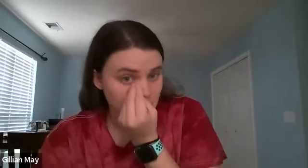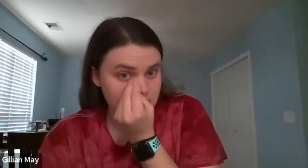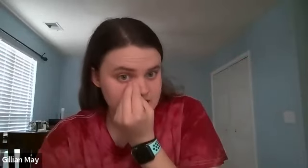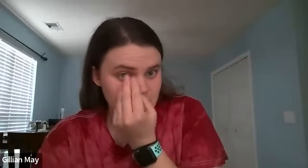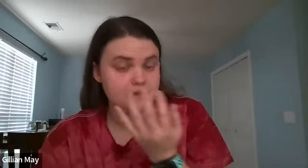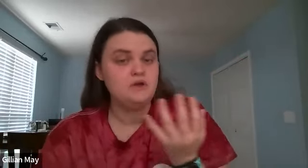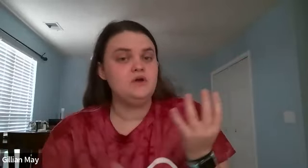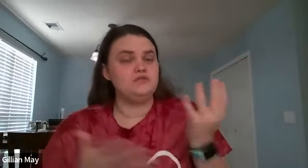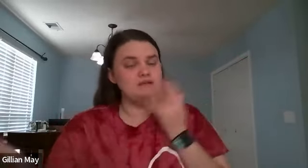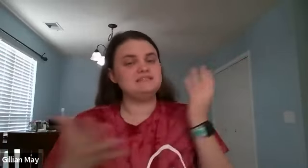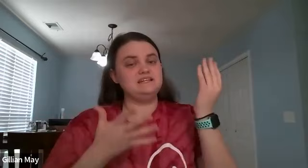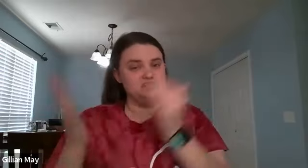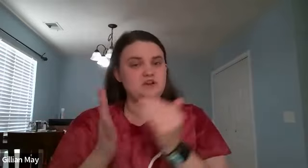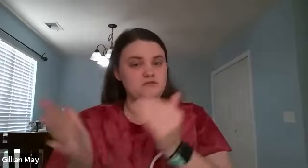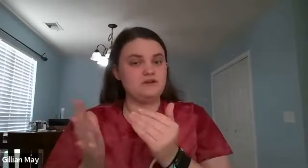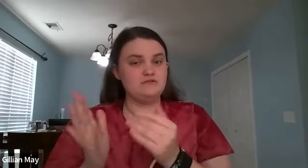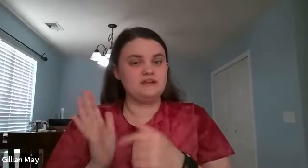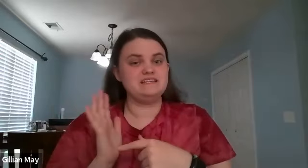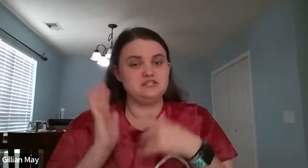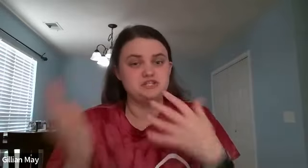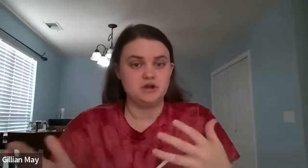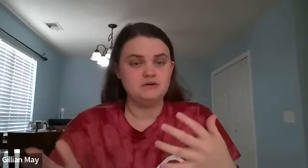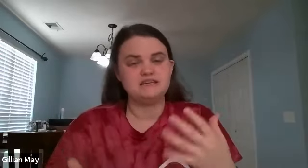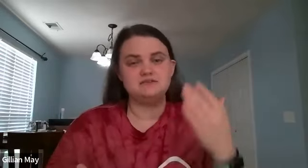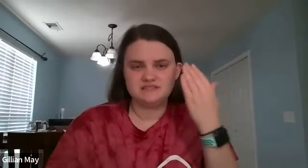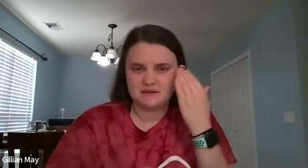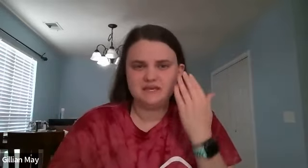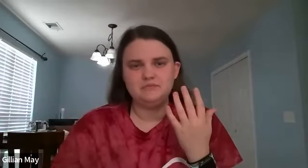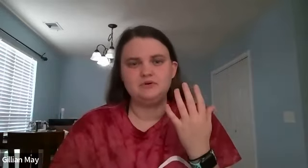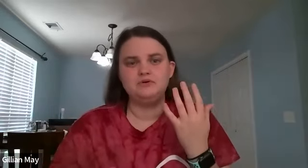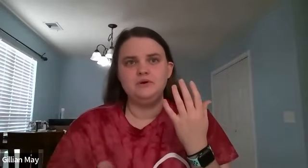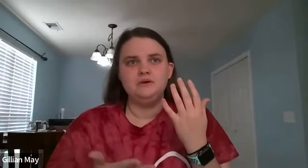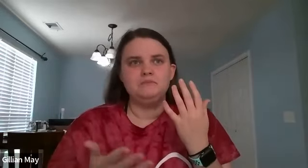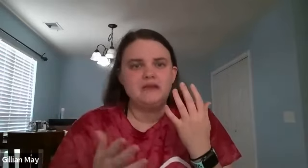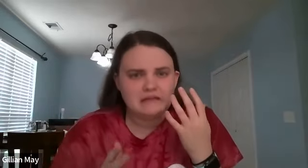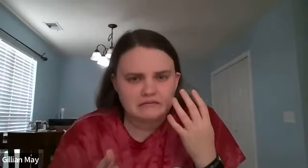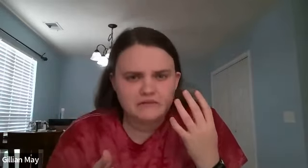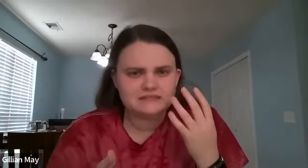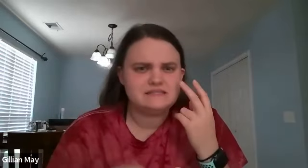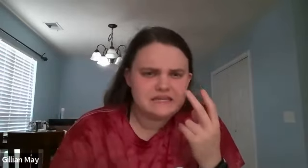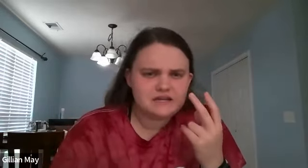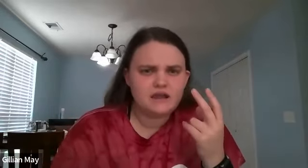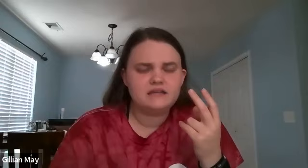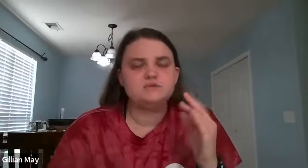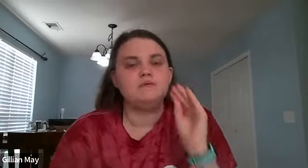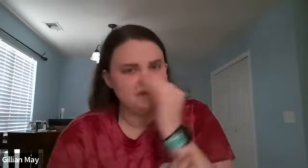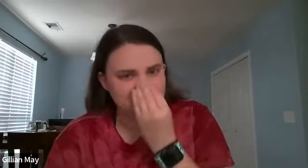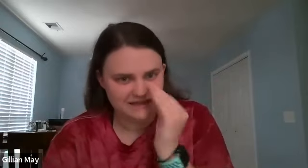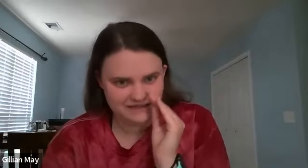one time. The reason I do it over and over again is to show, because I know some people may not see it great, so I repeat it.